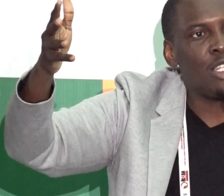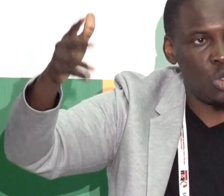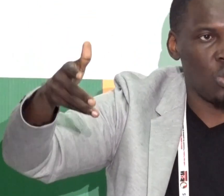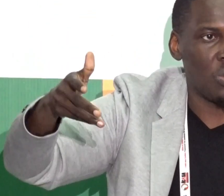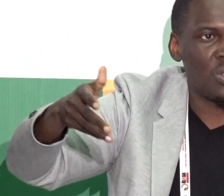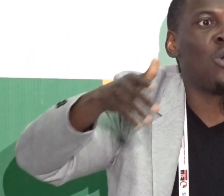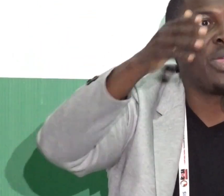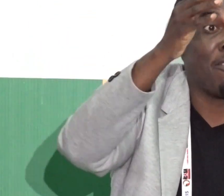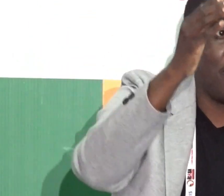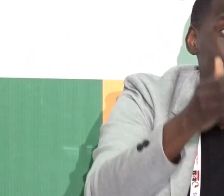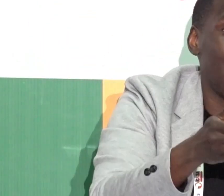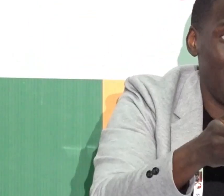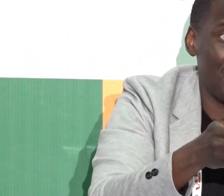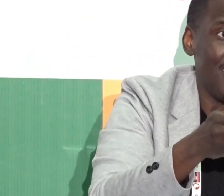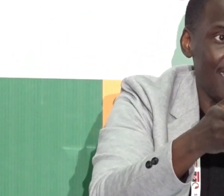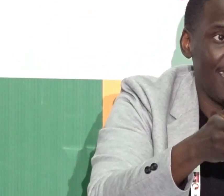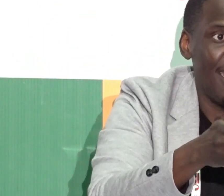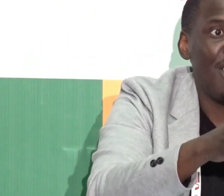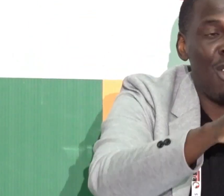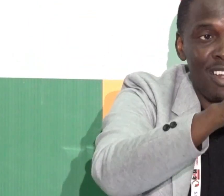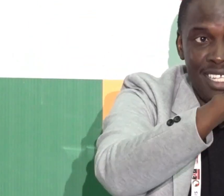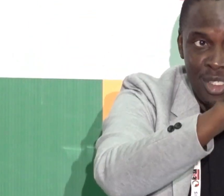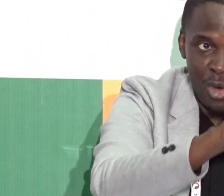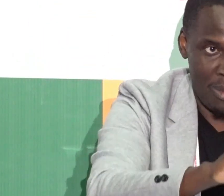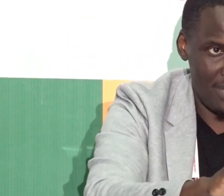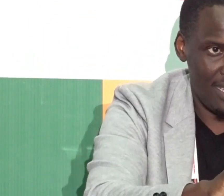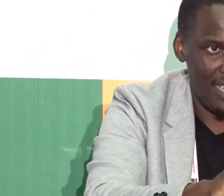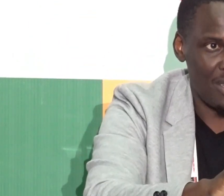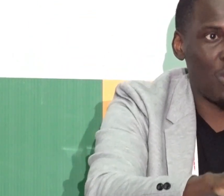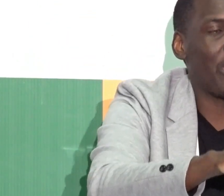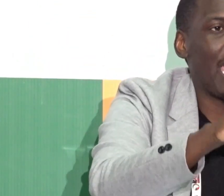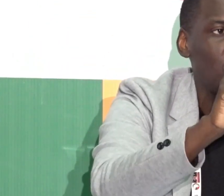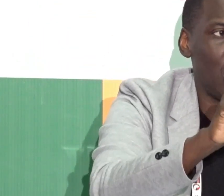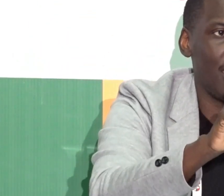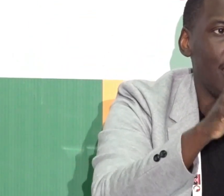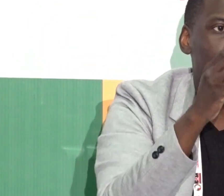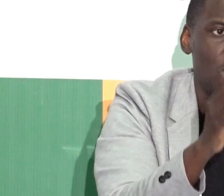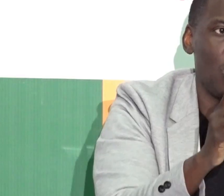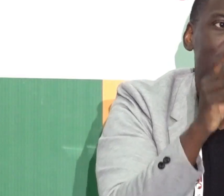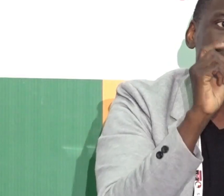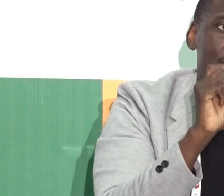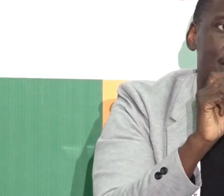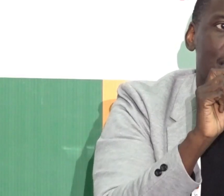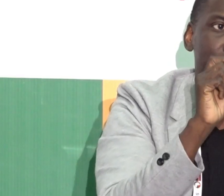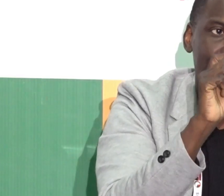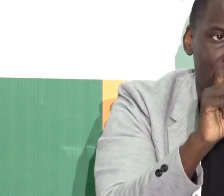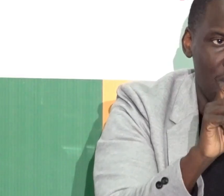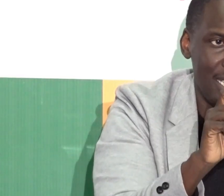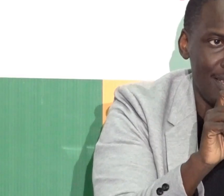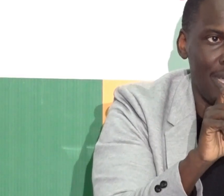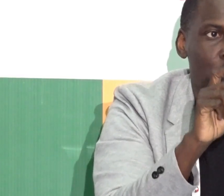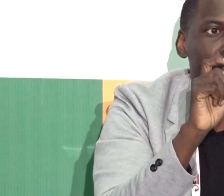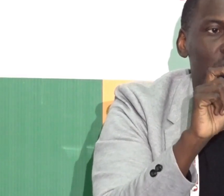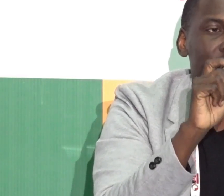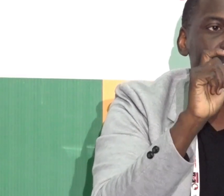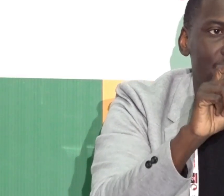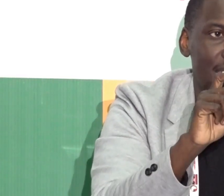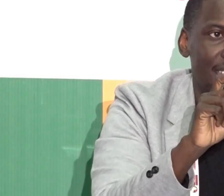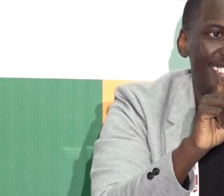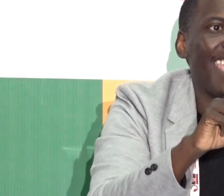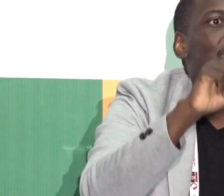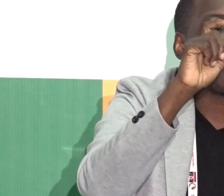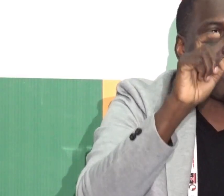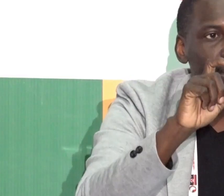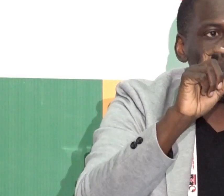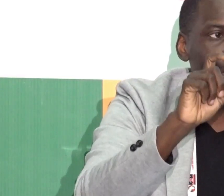EPDS tool. So we have mental health data on these groups. So we actually not only just mental health data, but we're actually